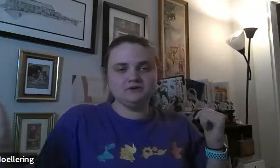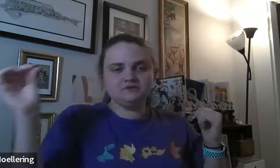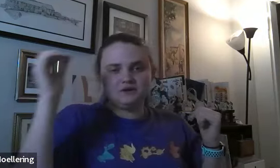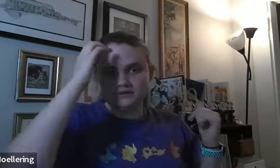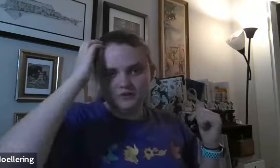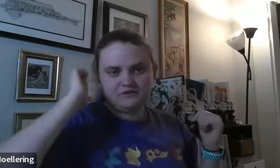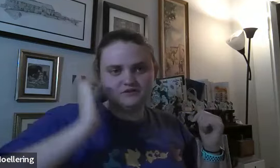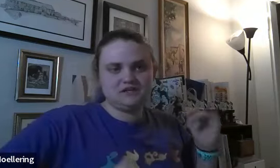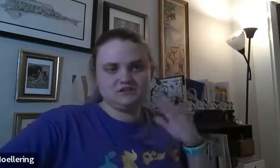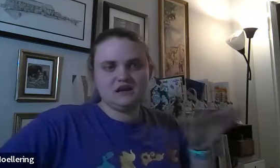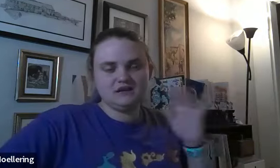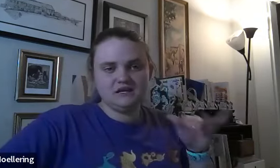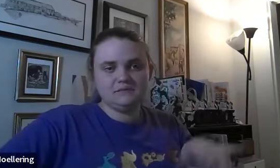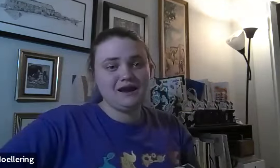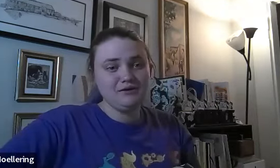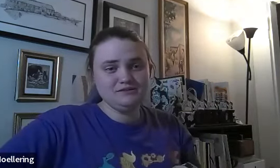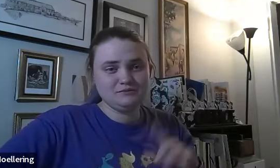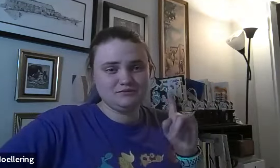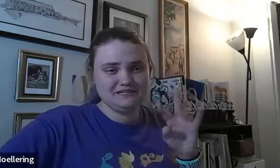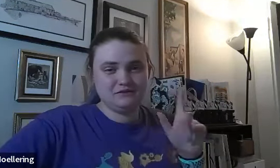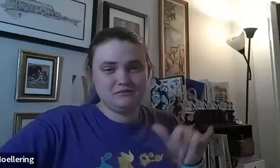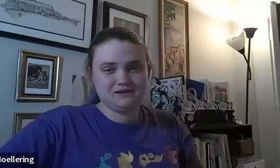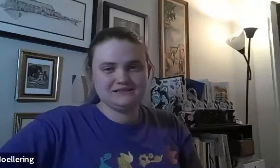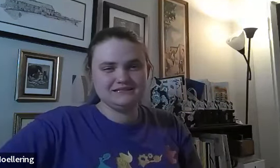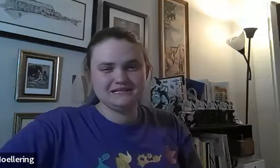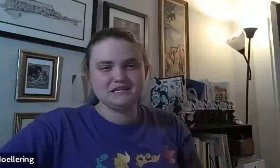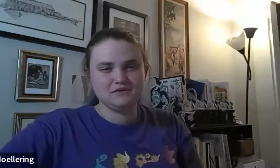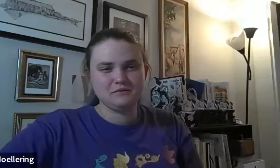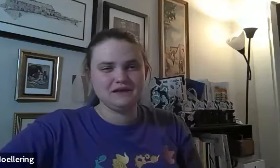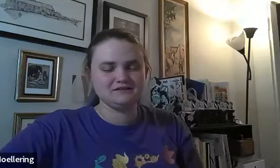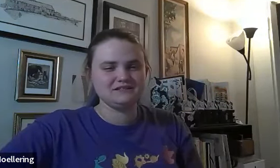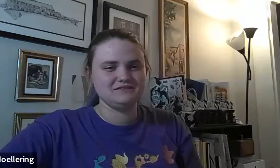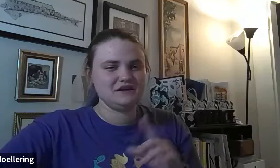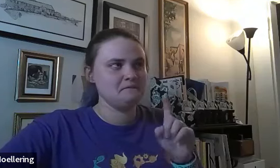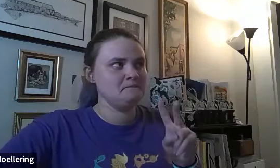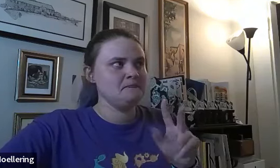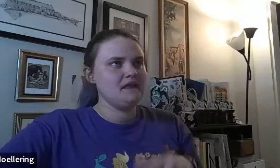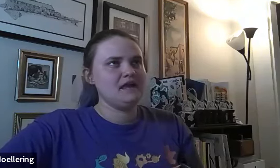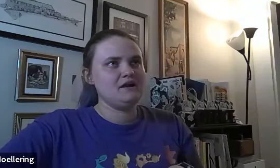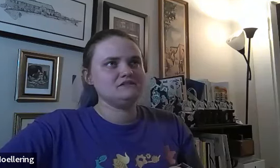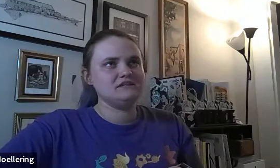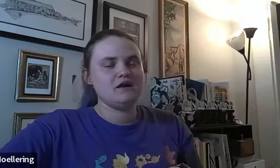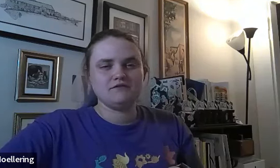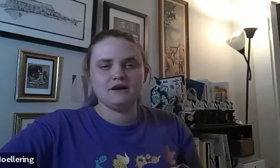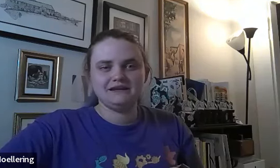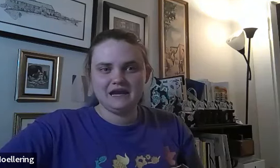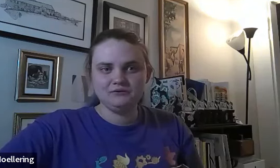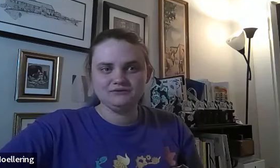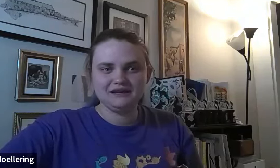Numbers are one of those that you just kind of keep. I always will sit there and practice. That's another one that I'll sit there and I'll see how far I can count. Like how